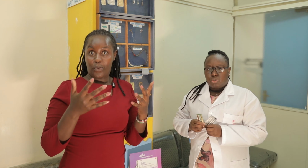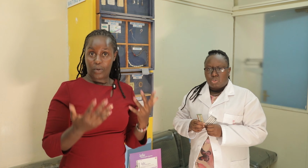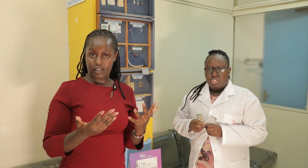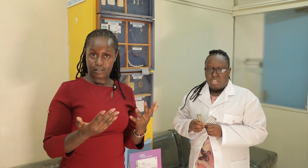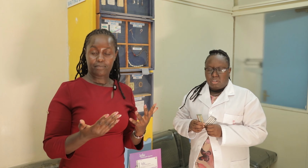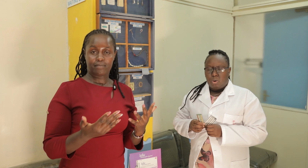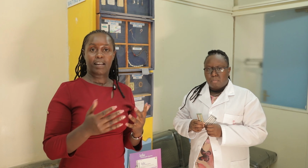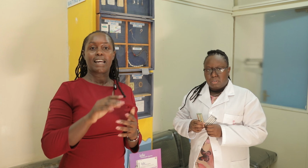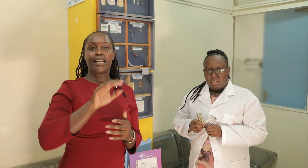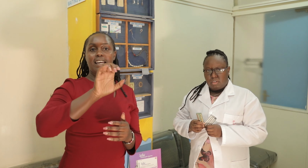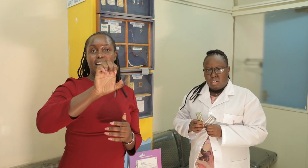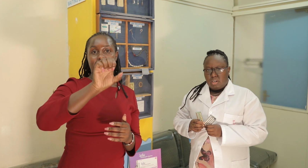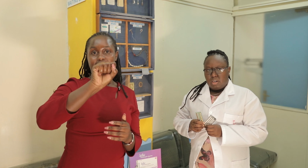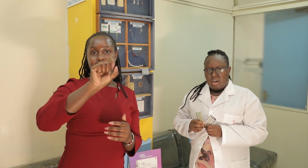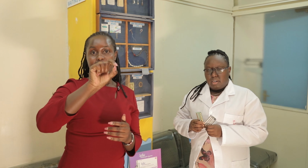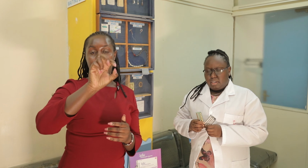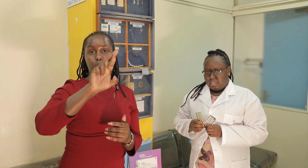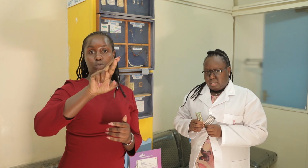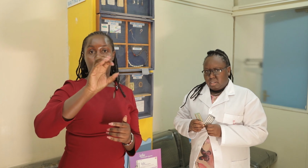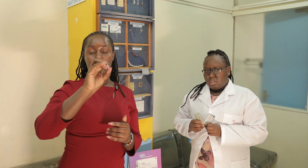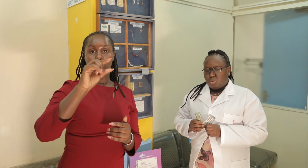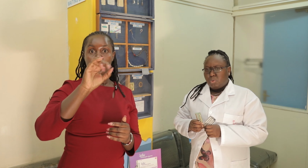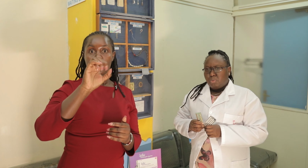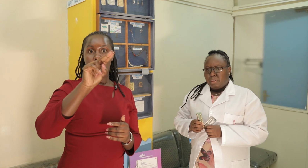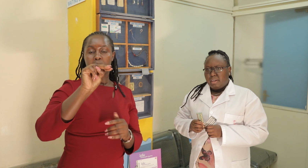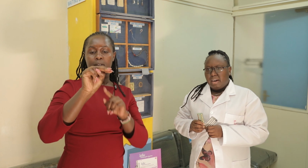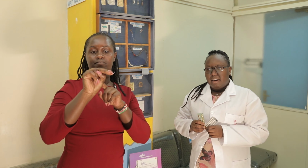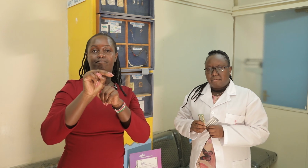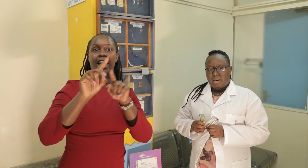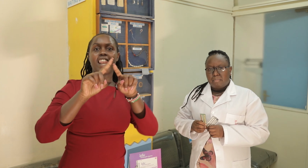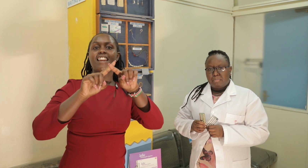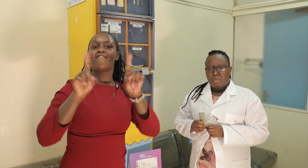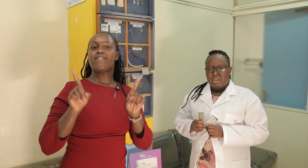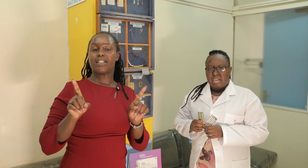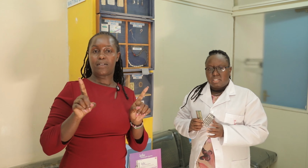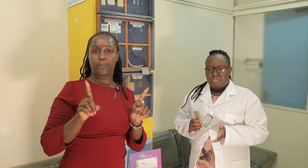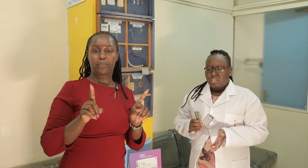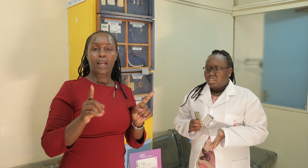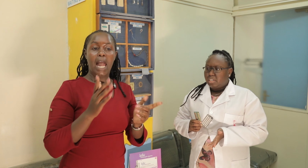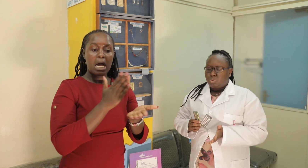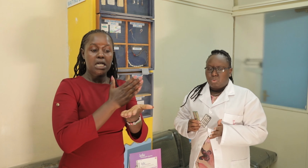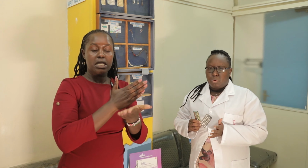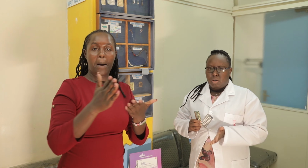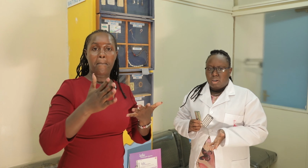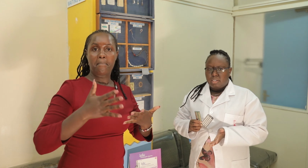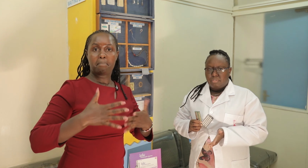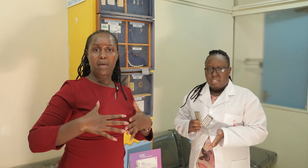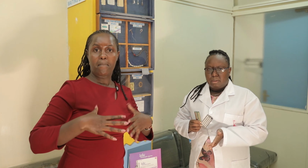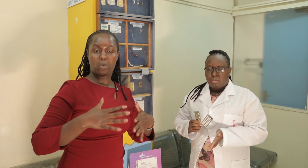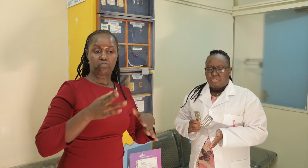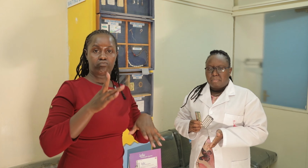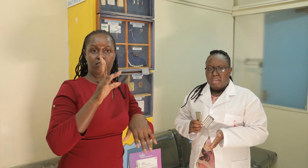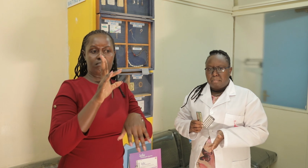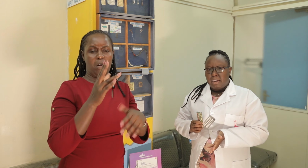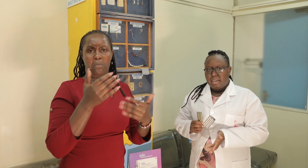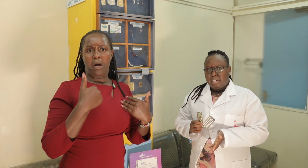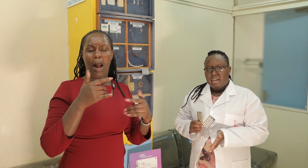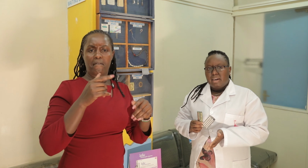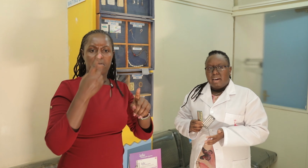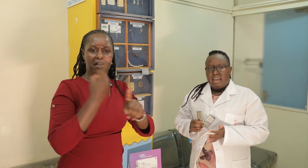the estrogen hormone. Yes. So we have people react differently to different types of